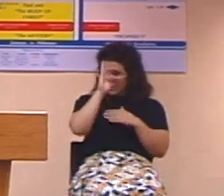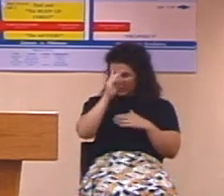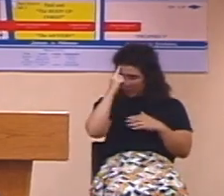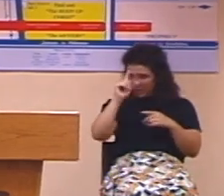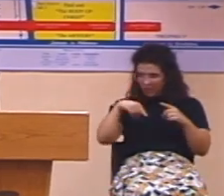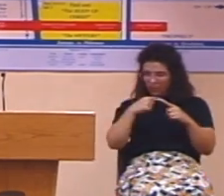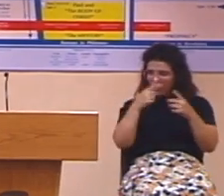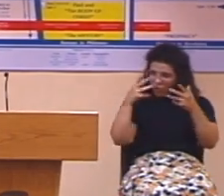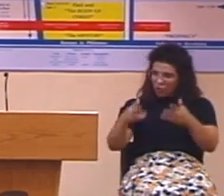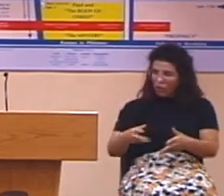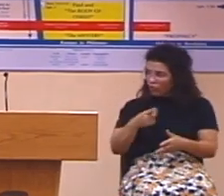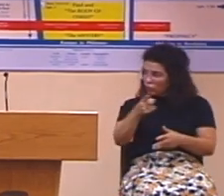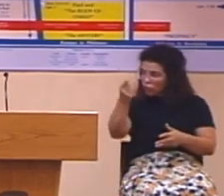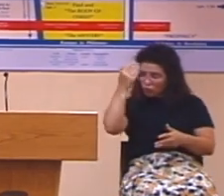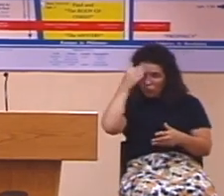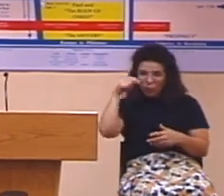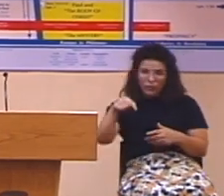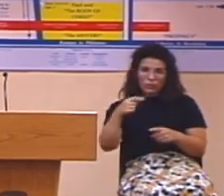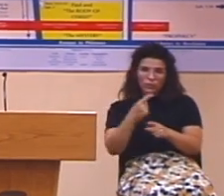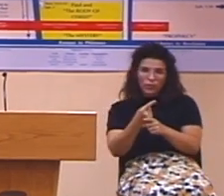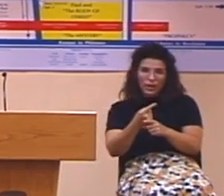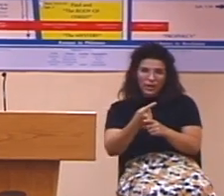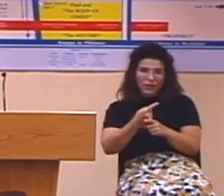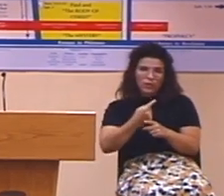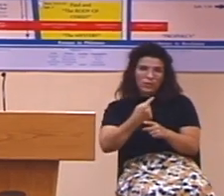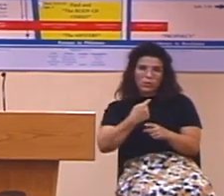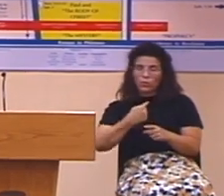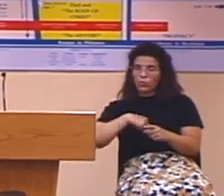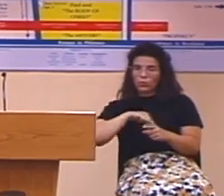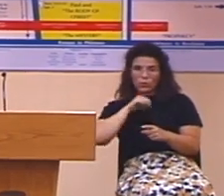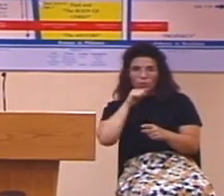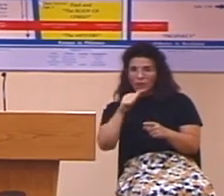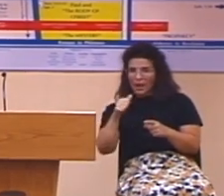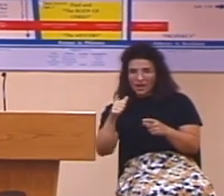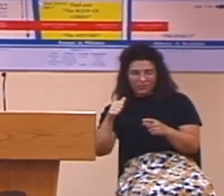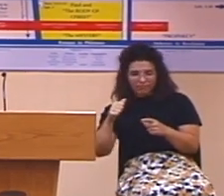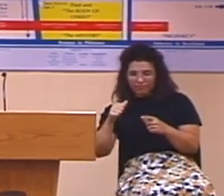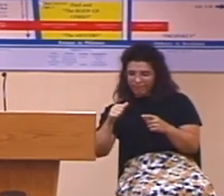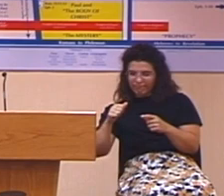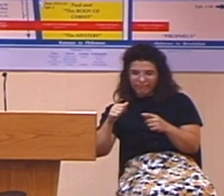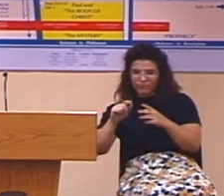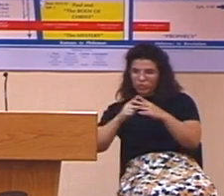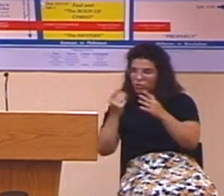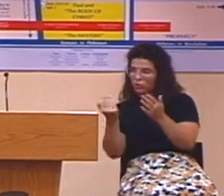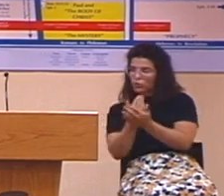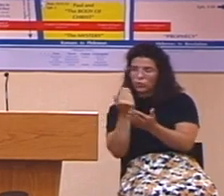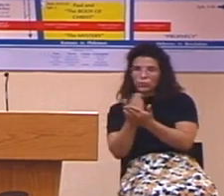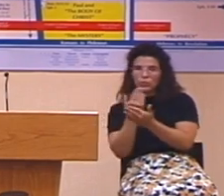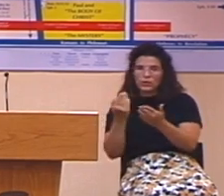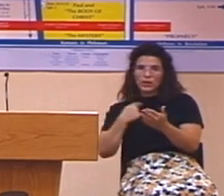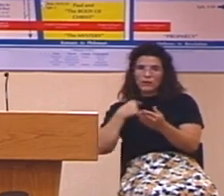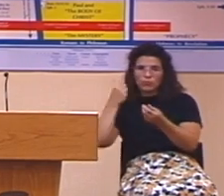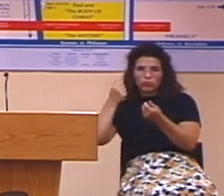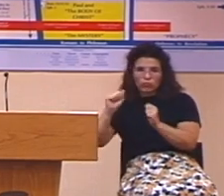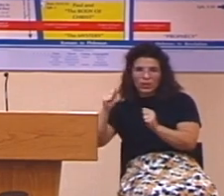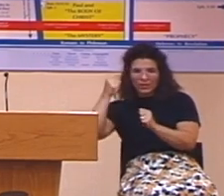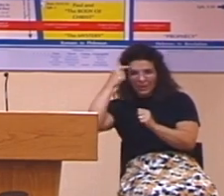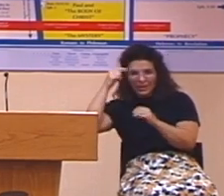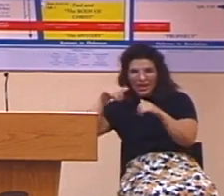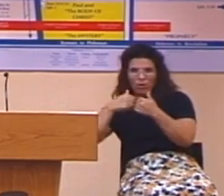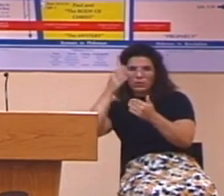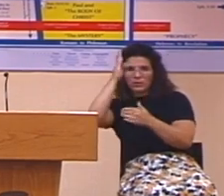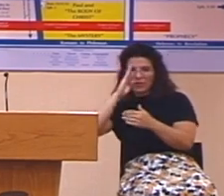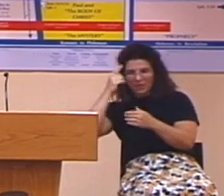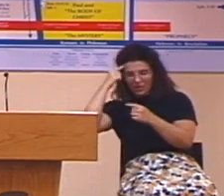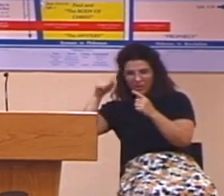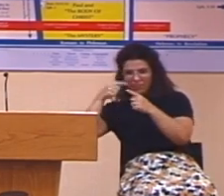need? Come on, you folks know this. I'm not digging up new nuggets here. I'm trying to get you to think. How does God think about